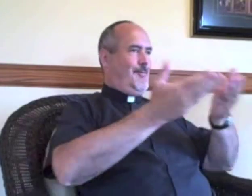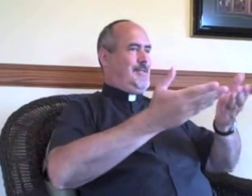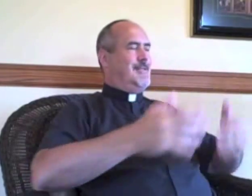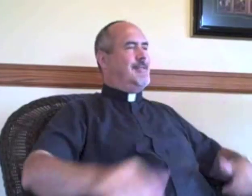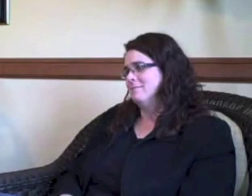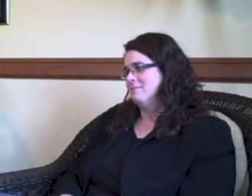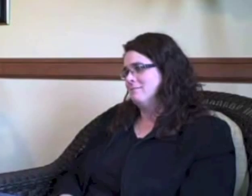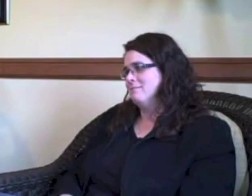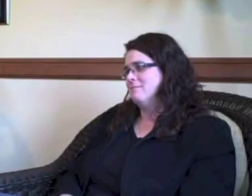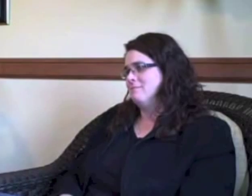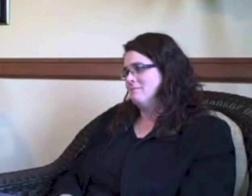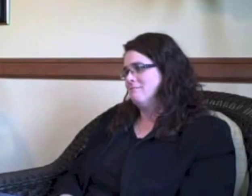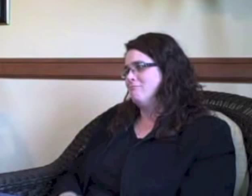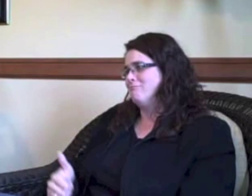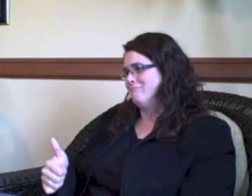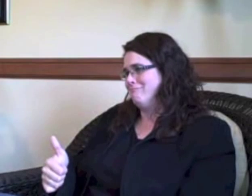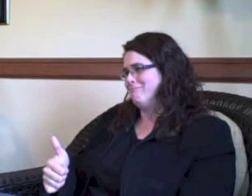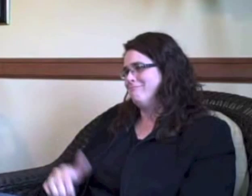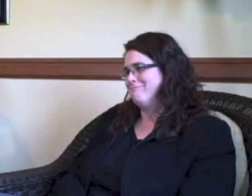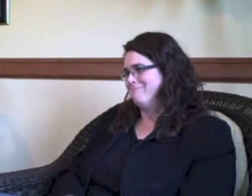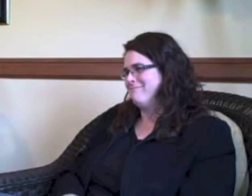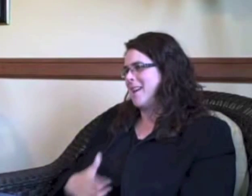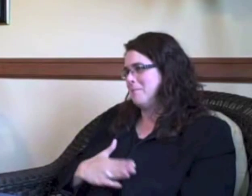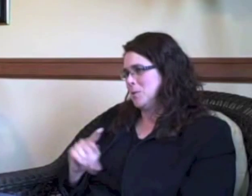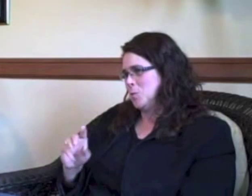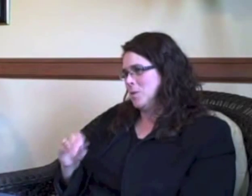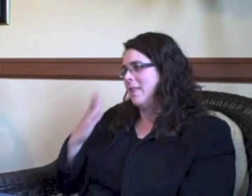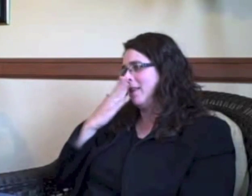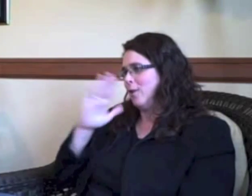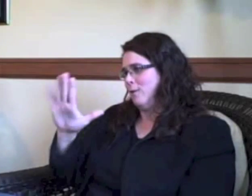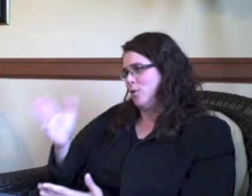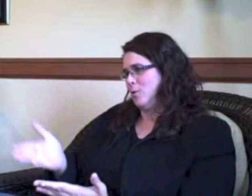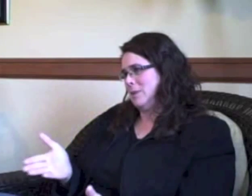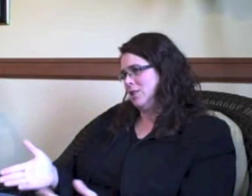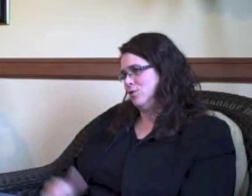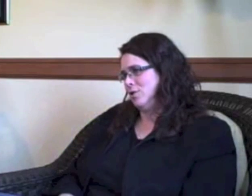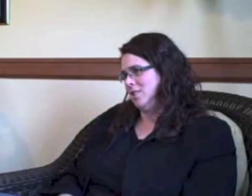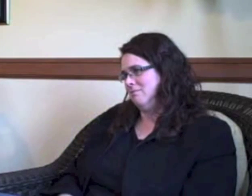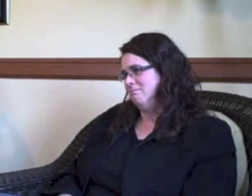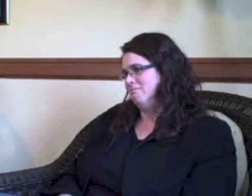God bless you. I was happy to do it. Thank you.